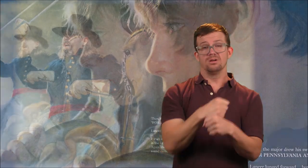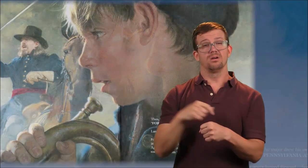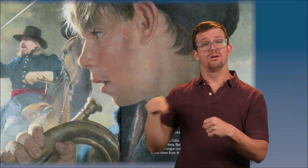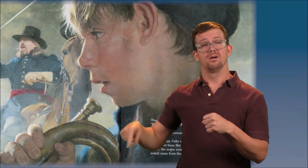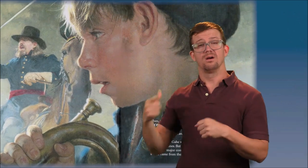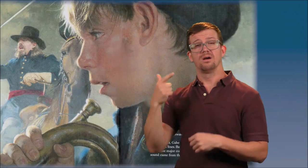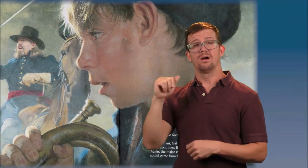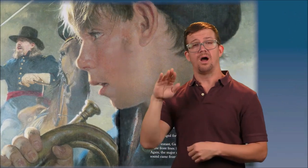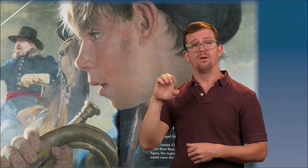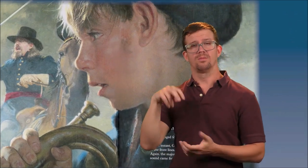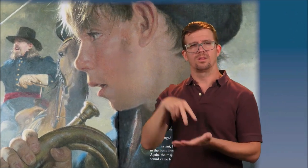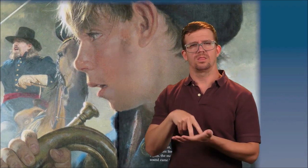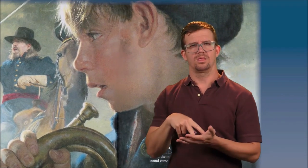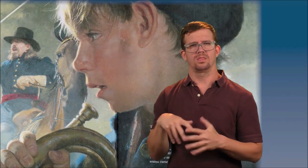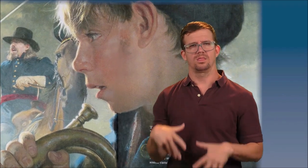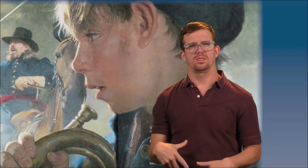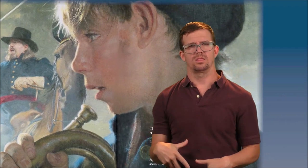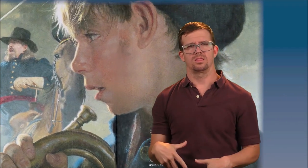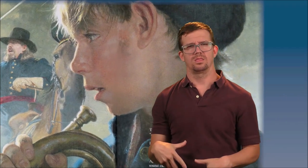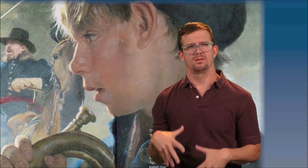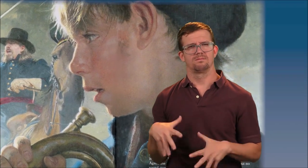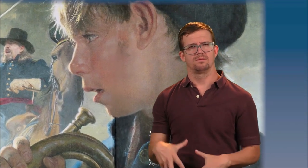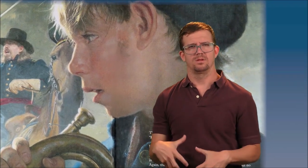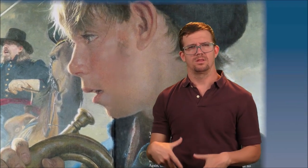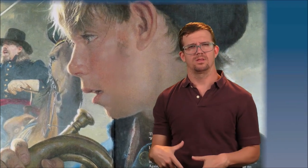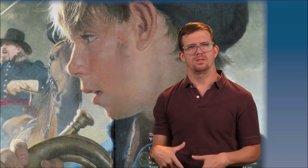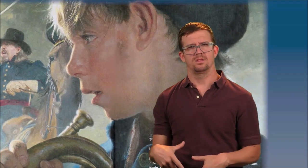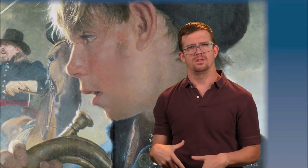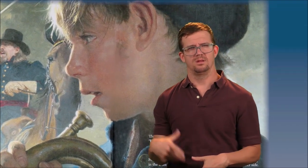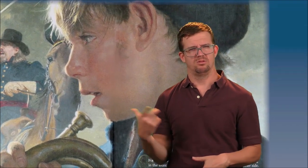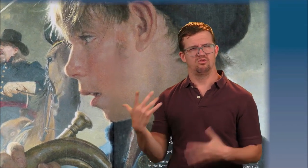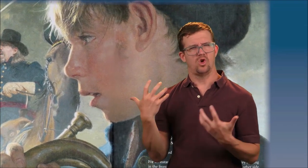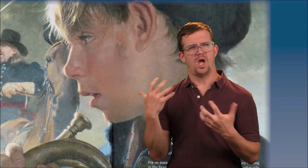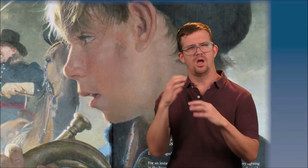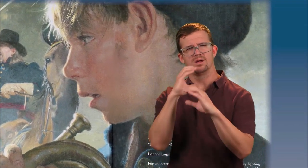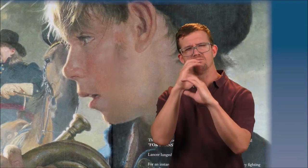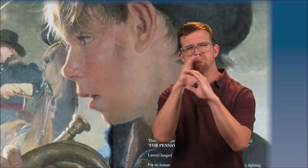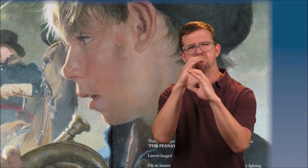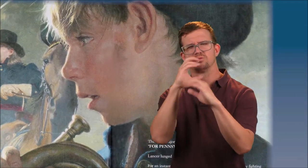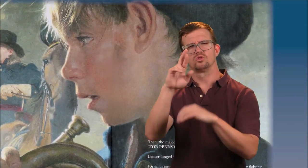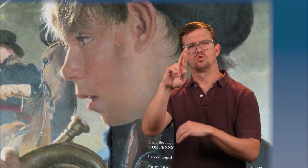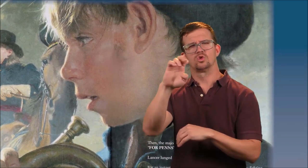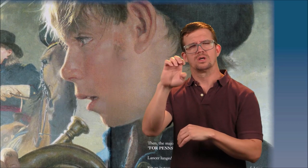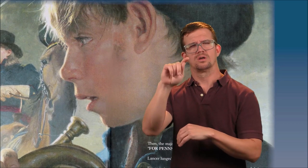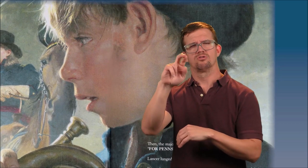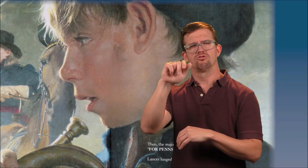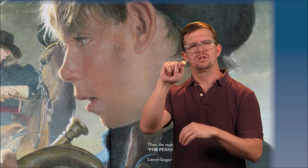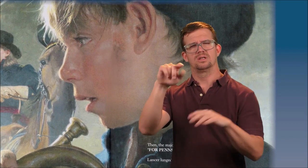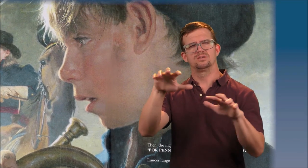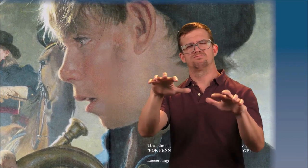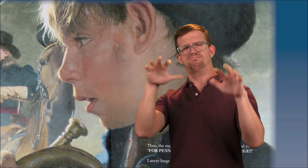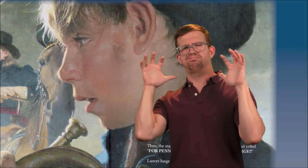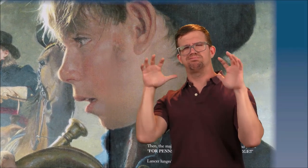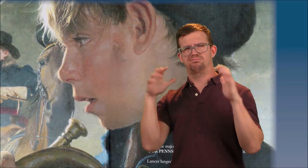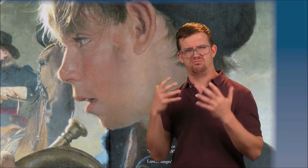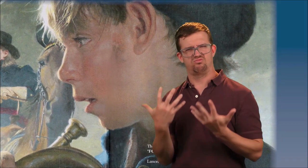Lancer lunged forward, but Gabe hesitated. For an instant, Gabe wanted to sound